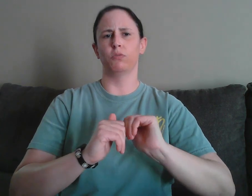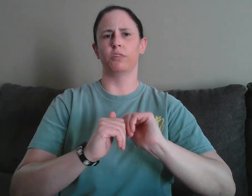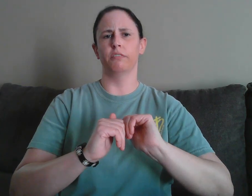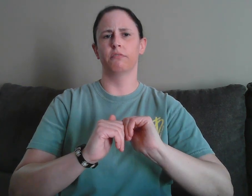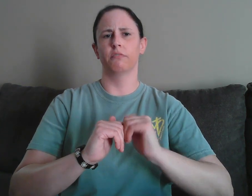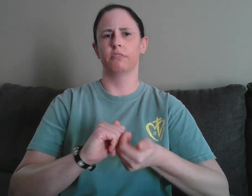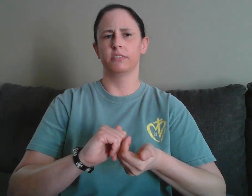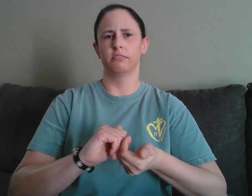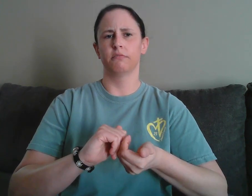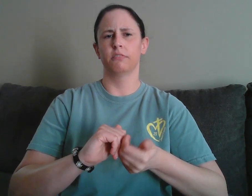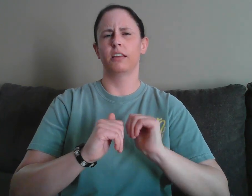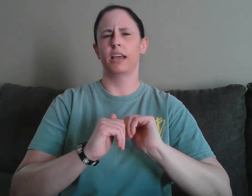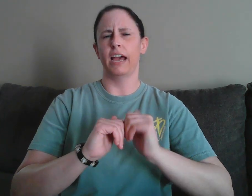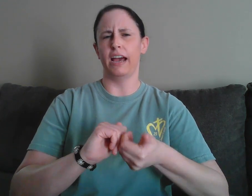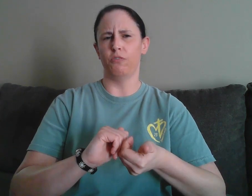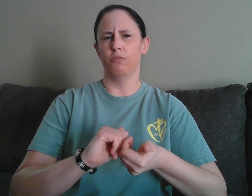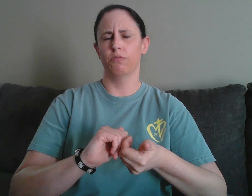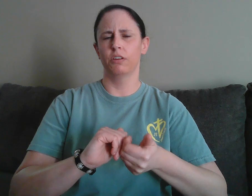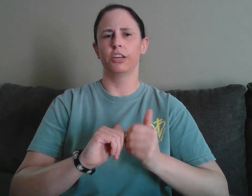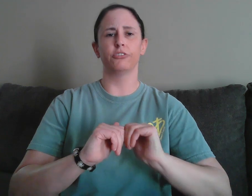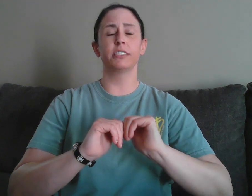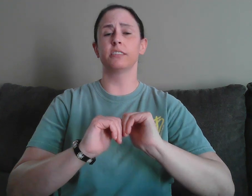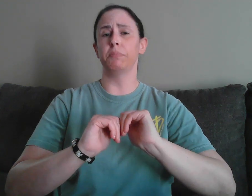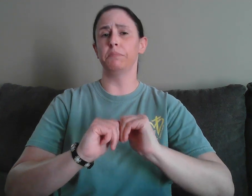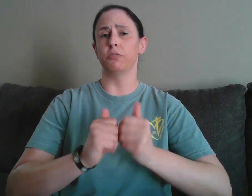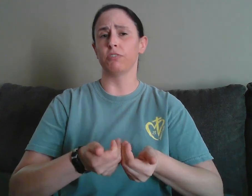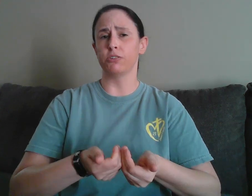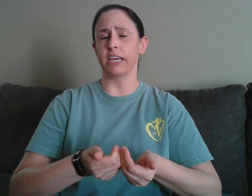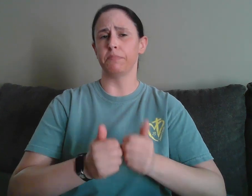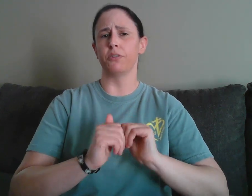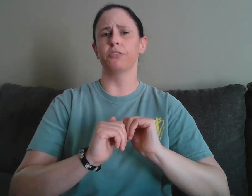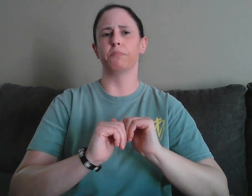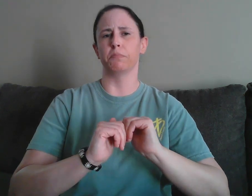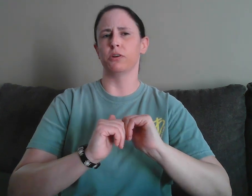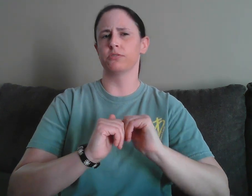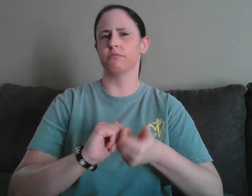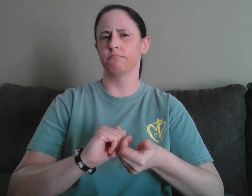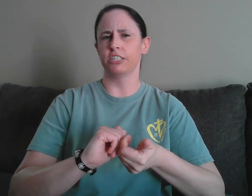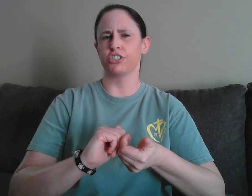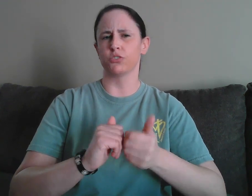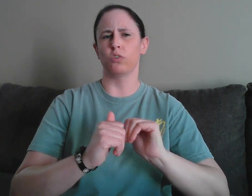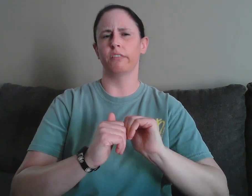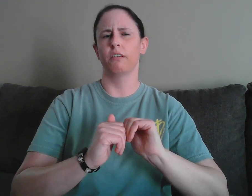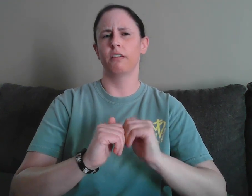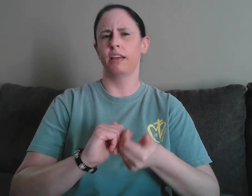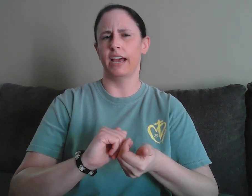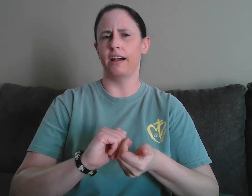one, how. You'll see some people rotate both, but most it's just one, how.